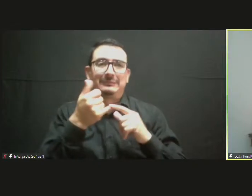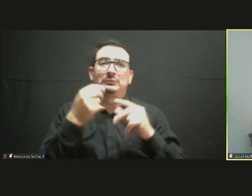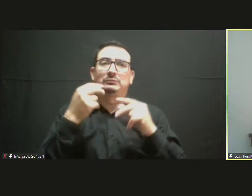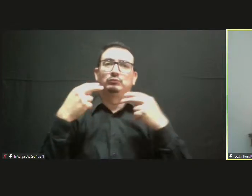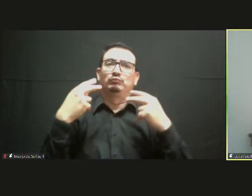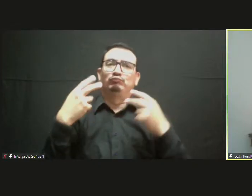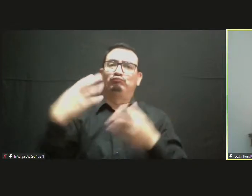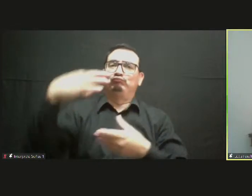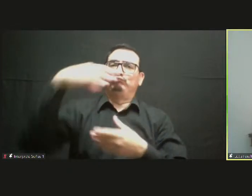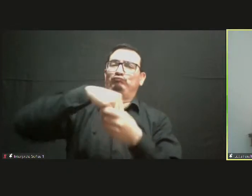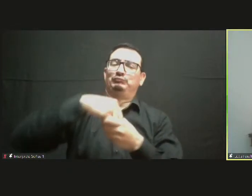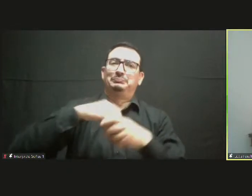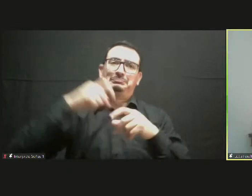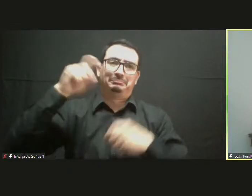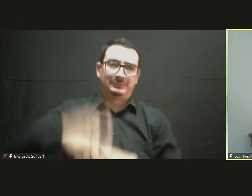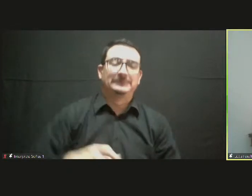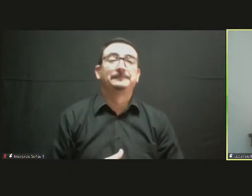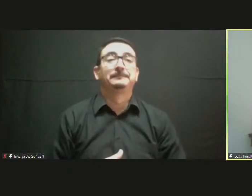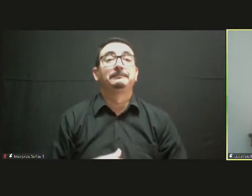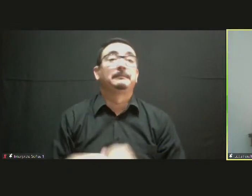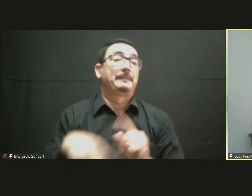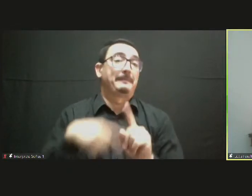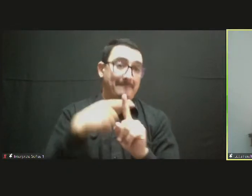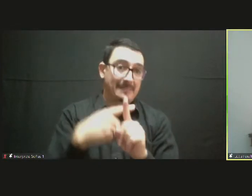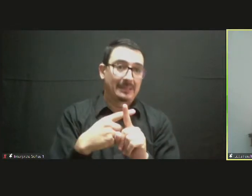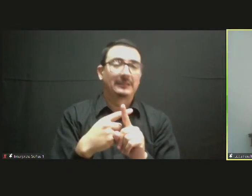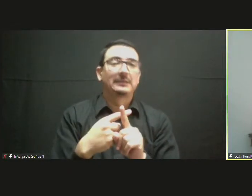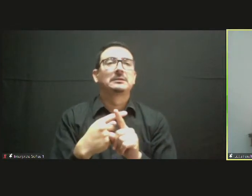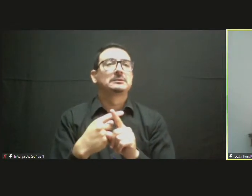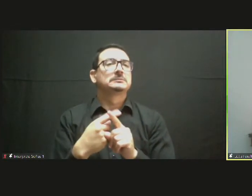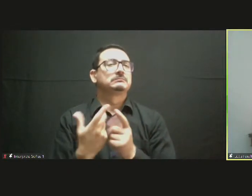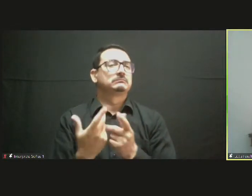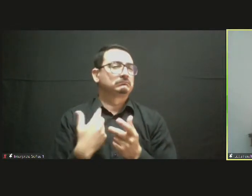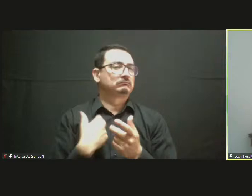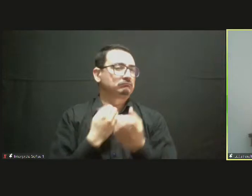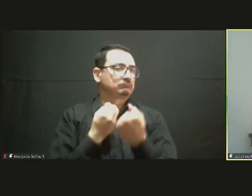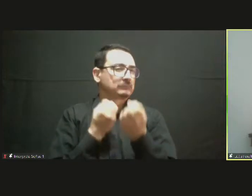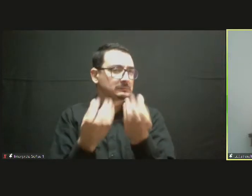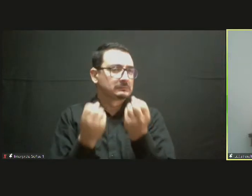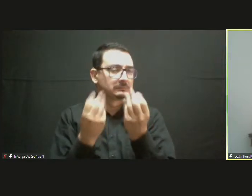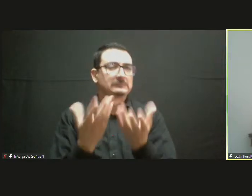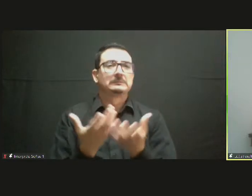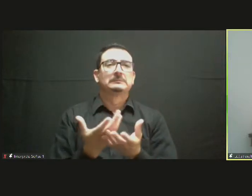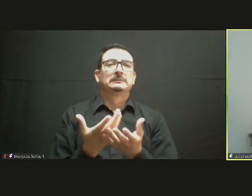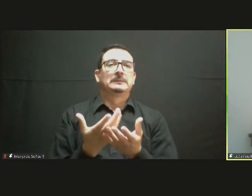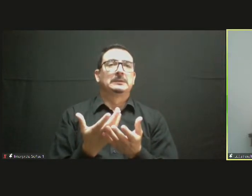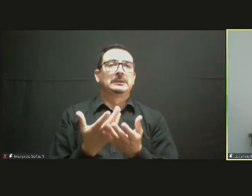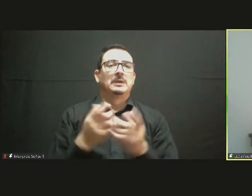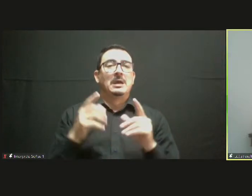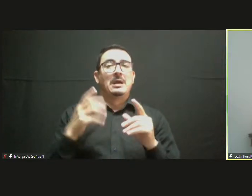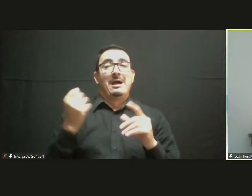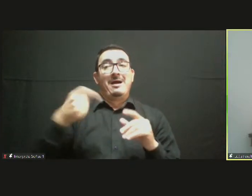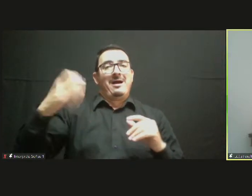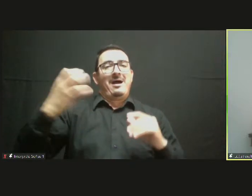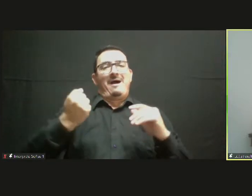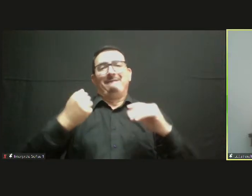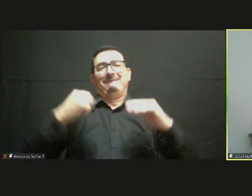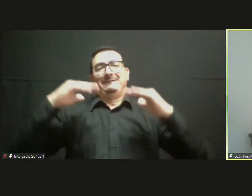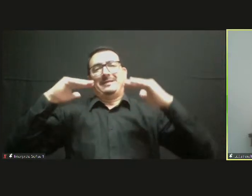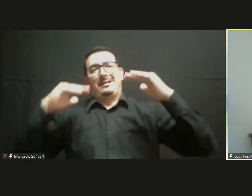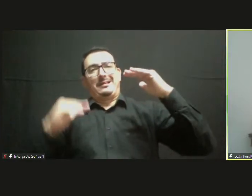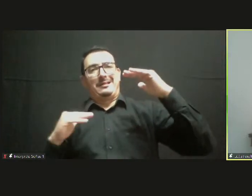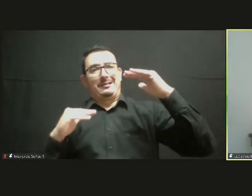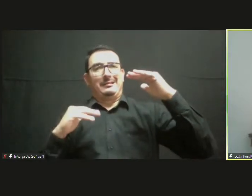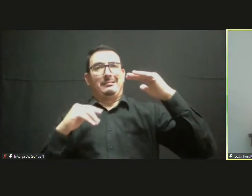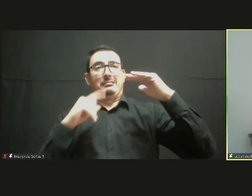gap between developed and developing countries, which are tourists and destinations, which deepens